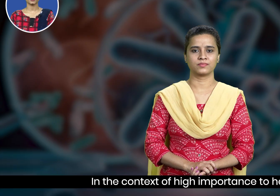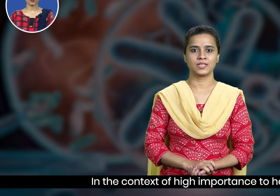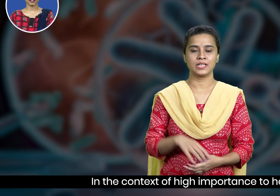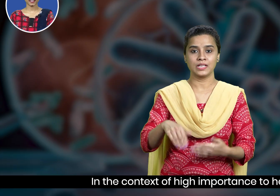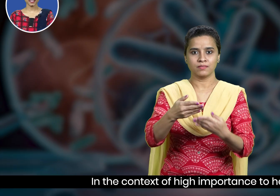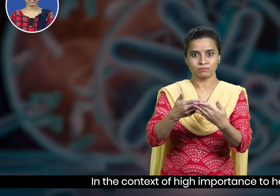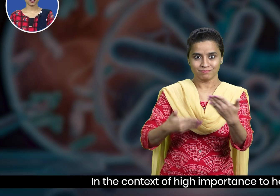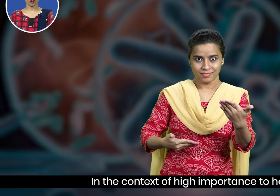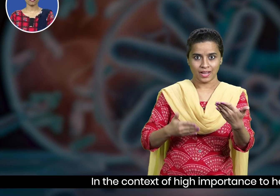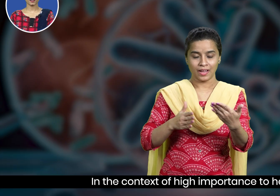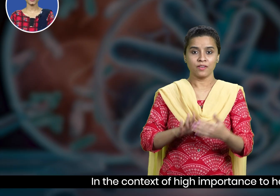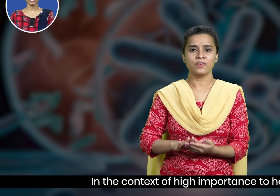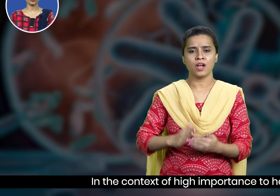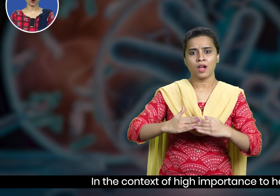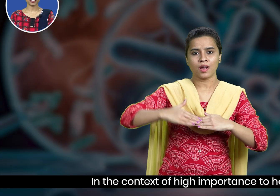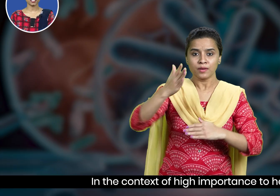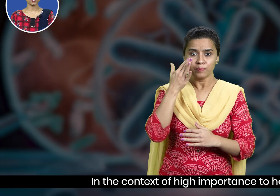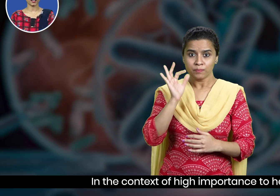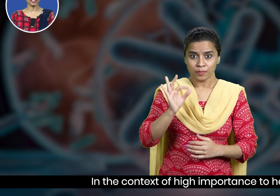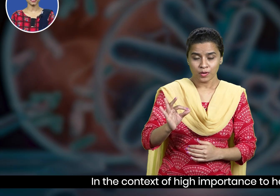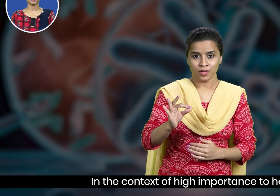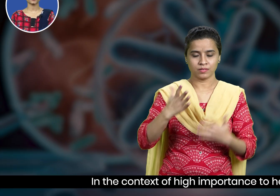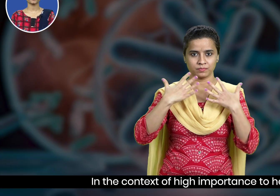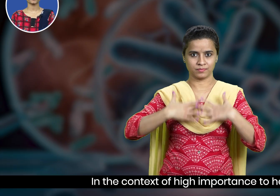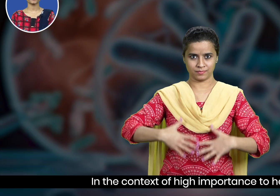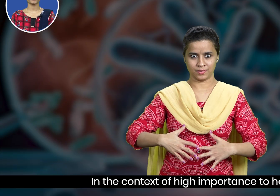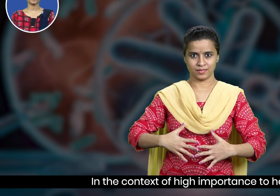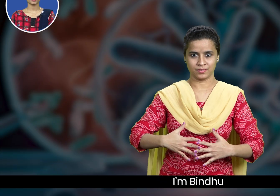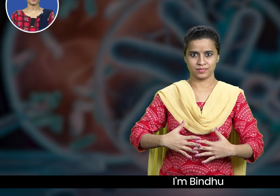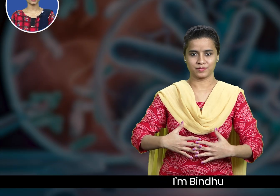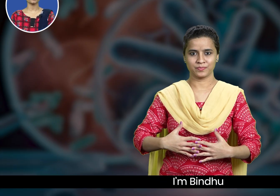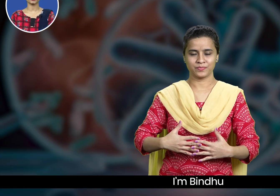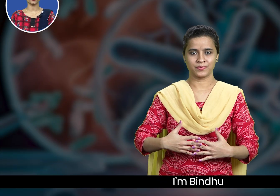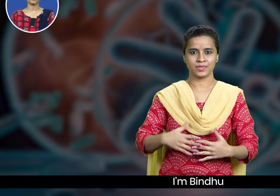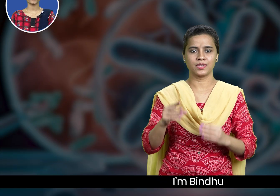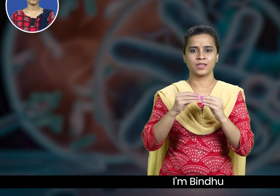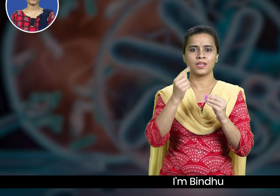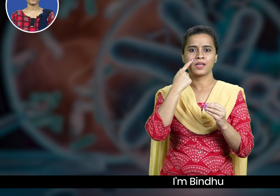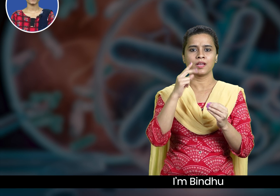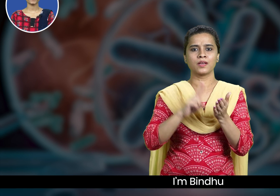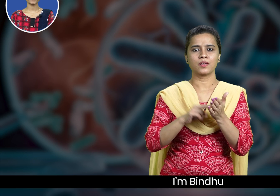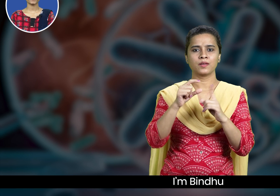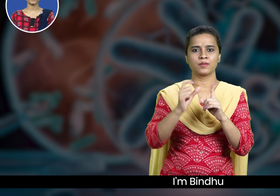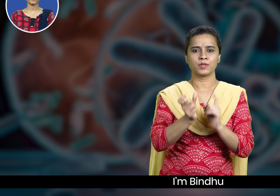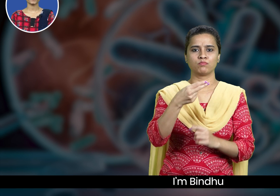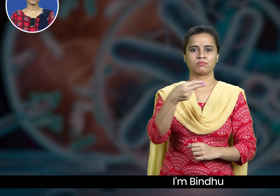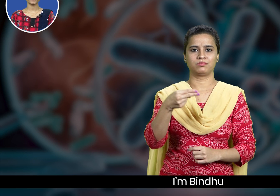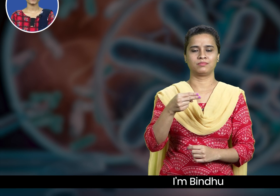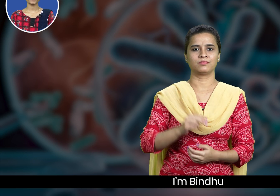In the context of high importance to health, I am Bindu.